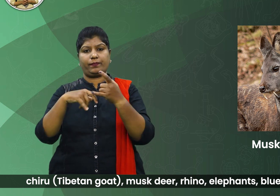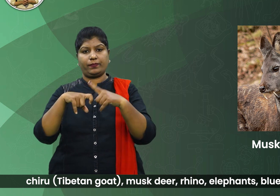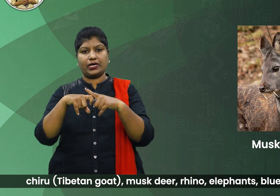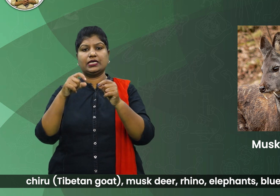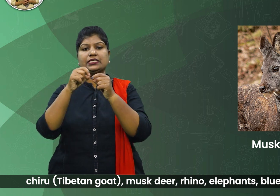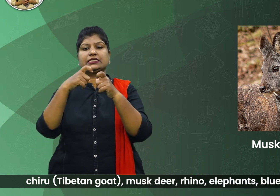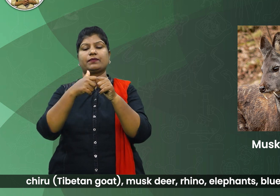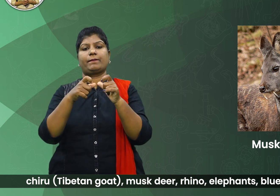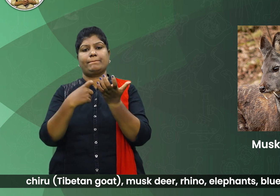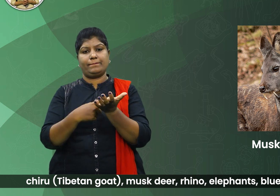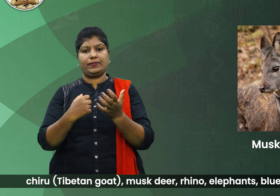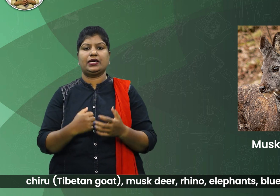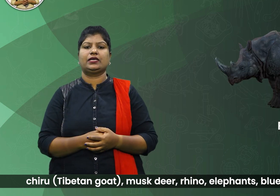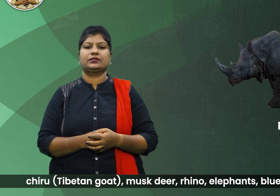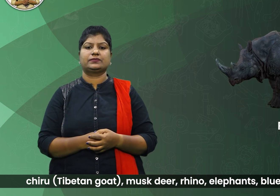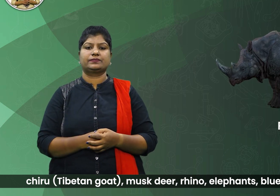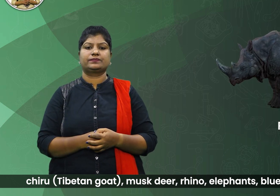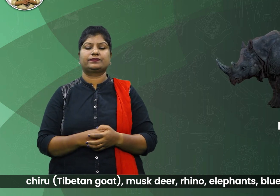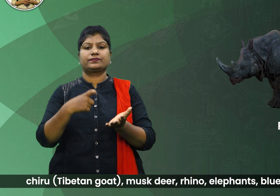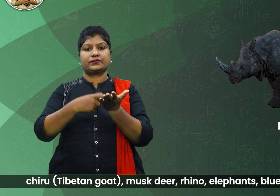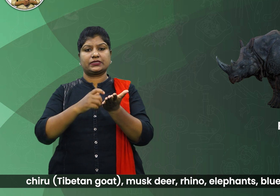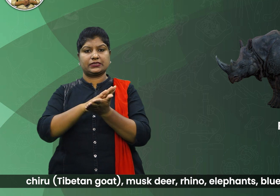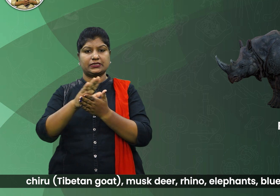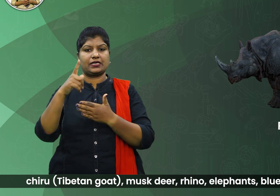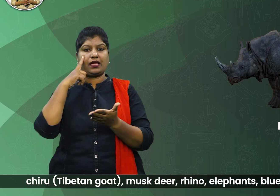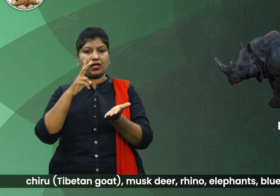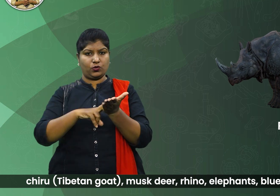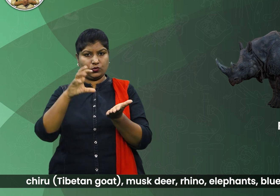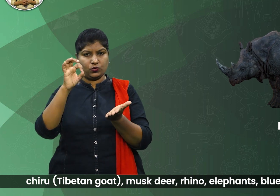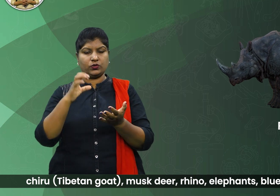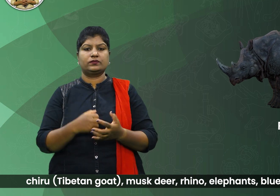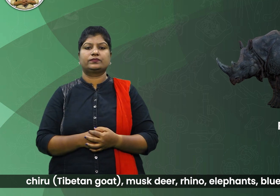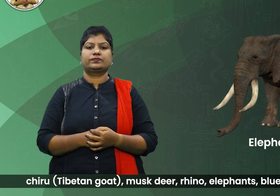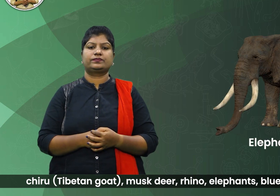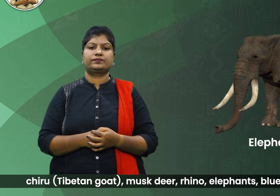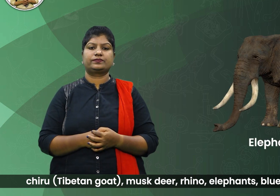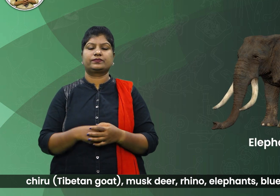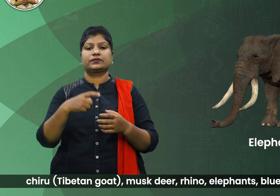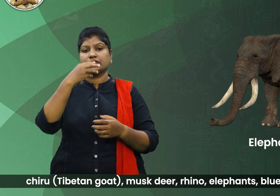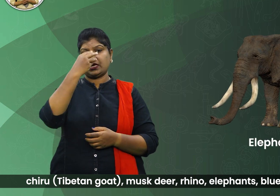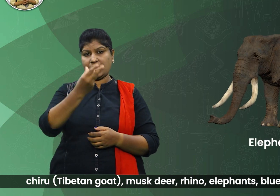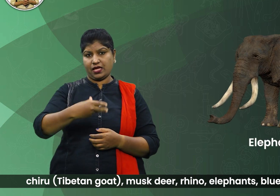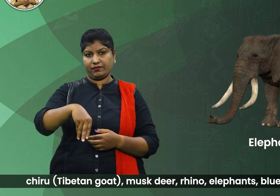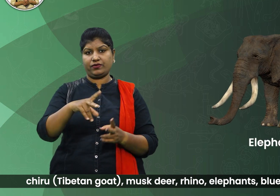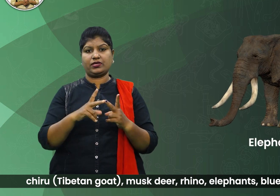rhino, elephants,